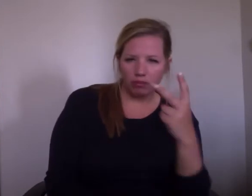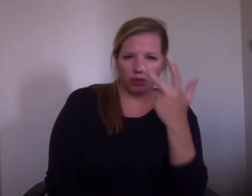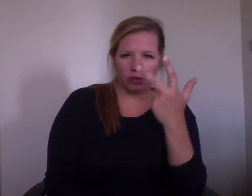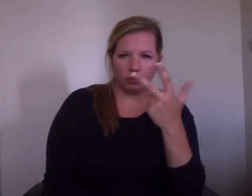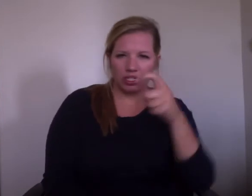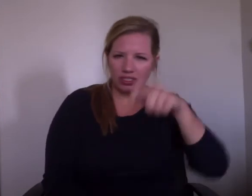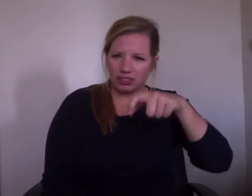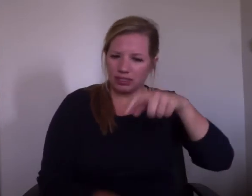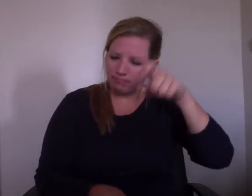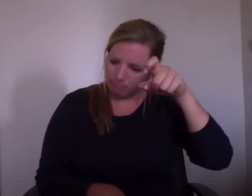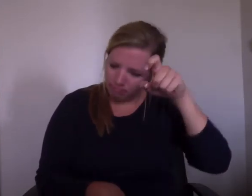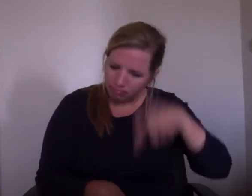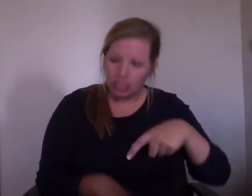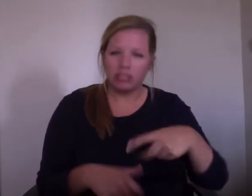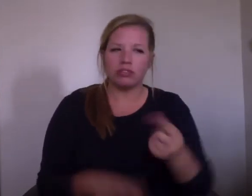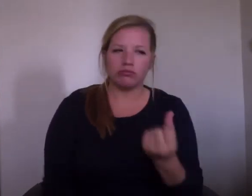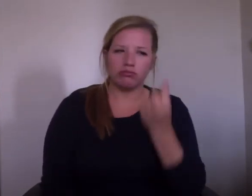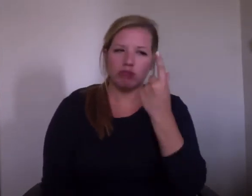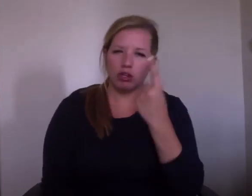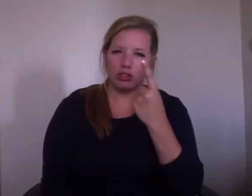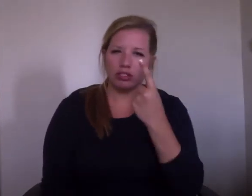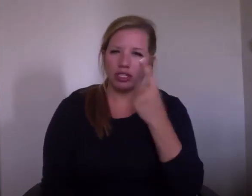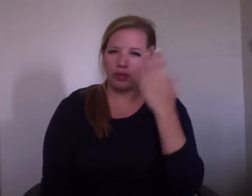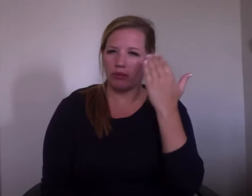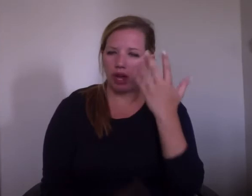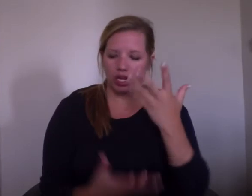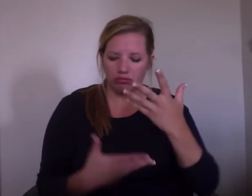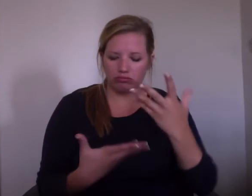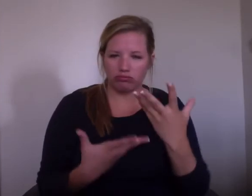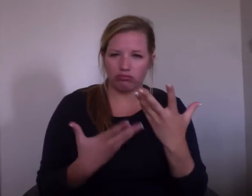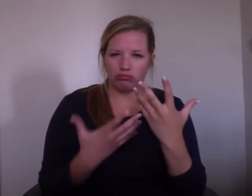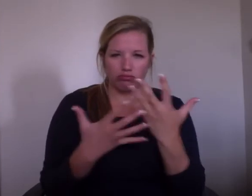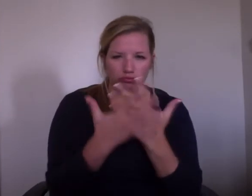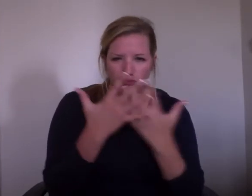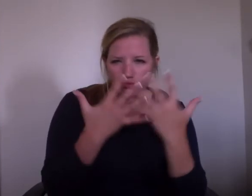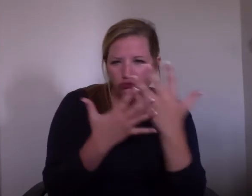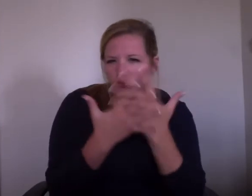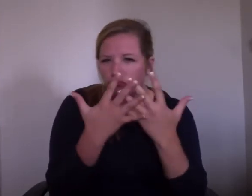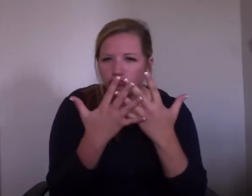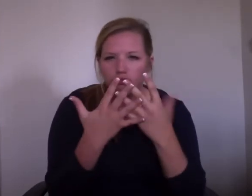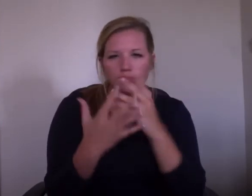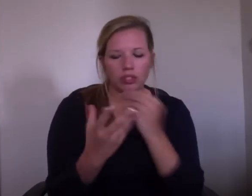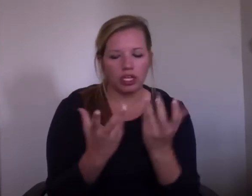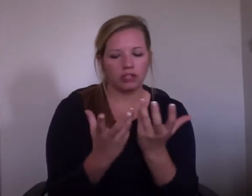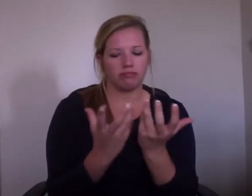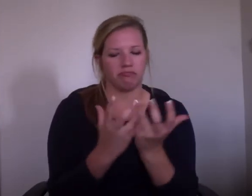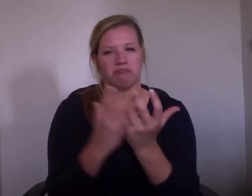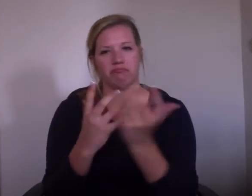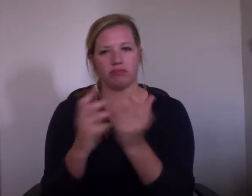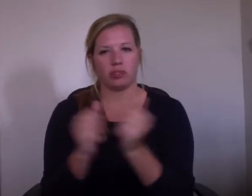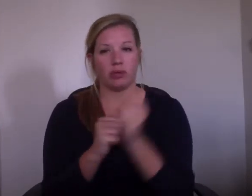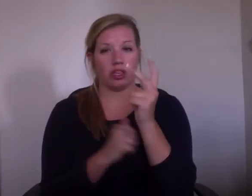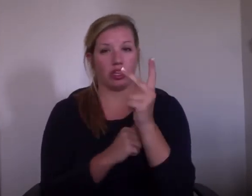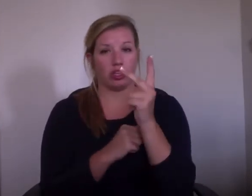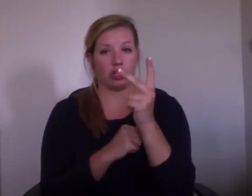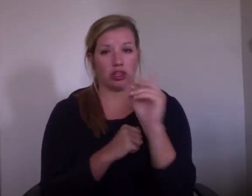are overlapping and at play throughout our 30-year involvement in this conflict. So I'm going to start with them as a form